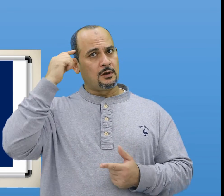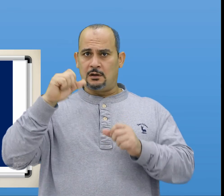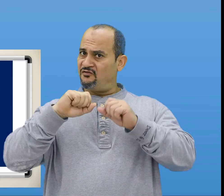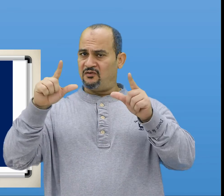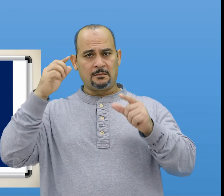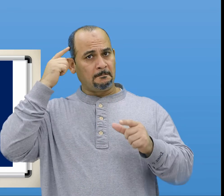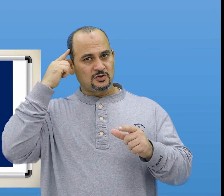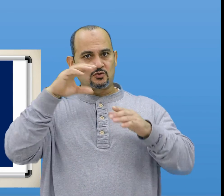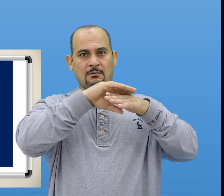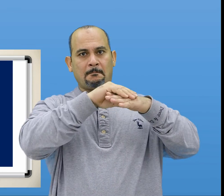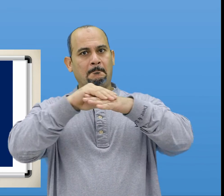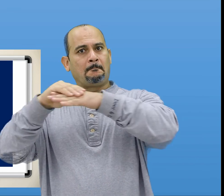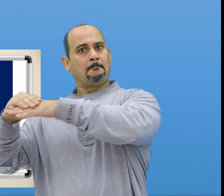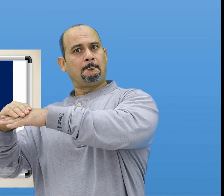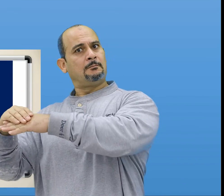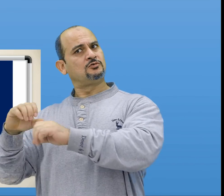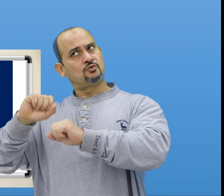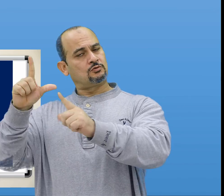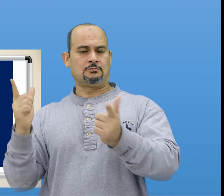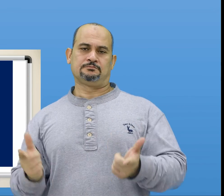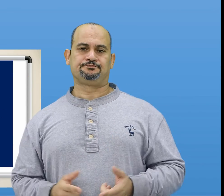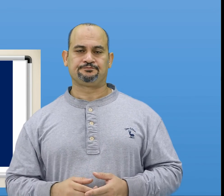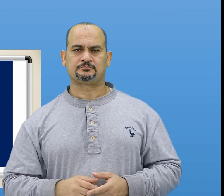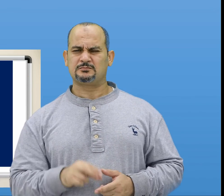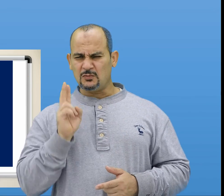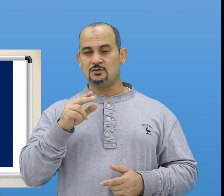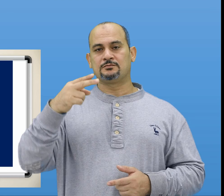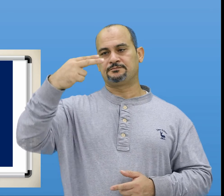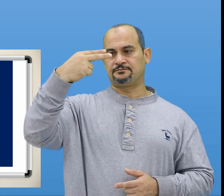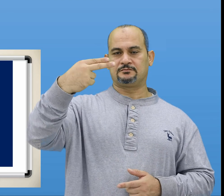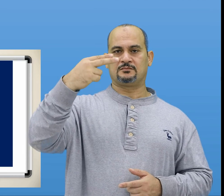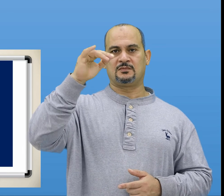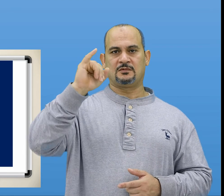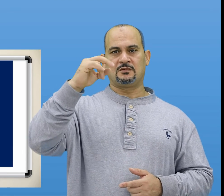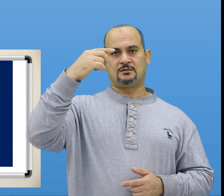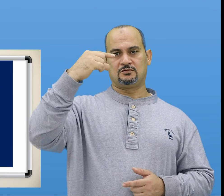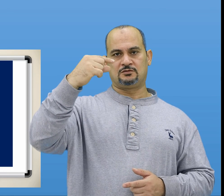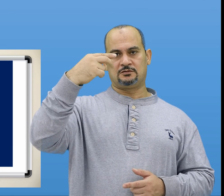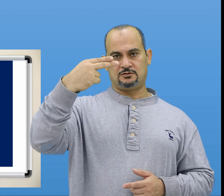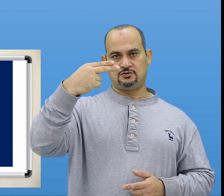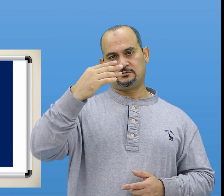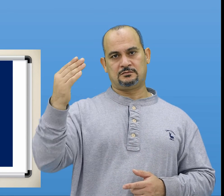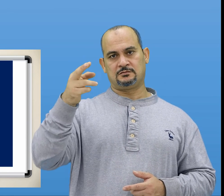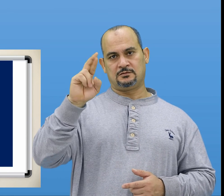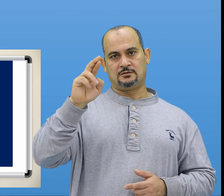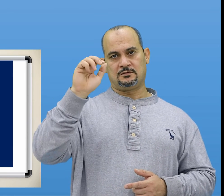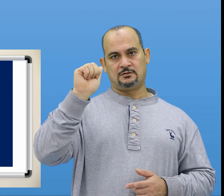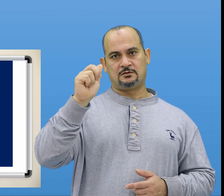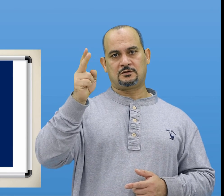that's the whole unit and what it's all about. It's all about family celebrations and their close-knit relationship to be involved